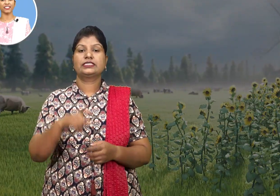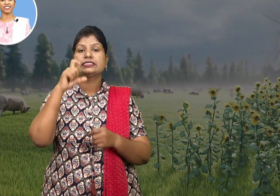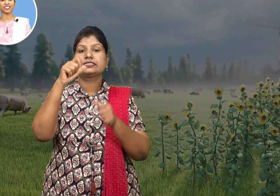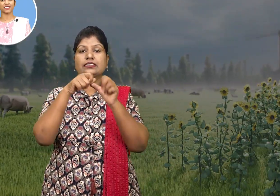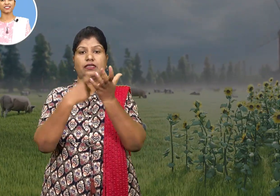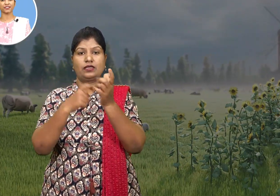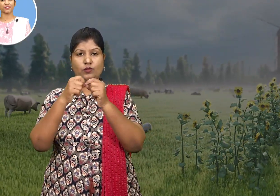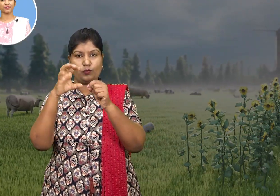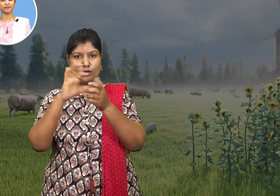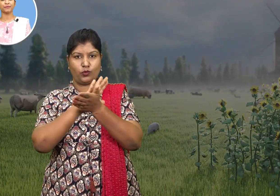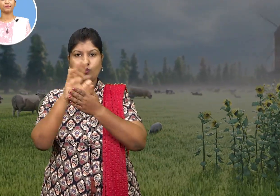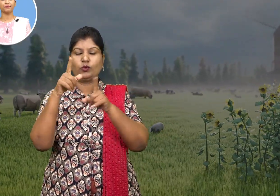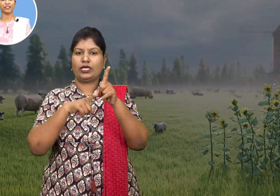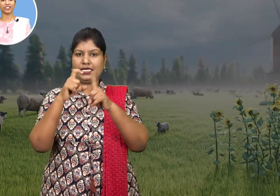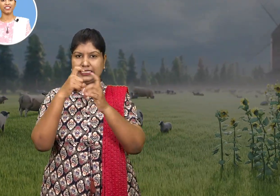carbohydrates,